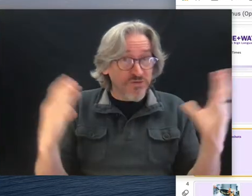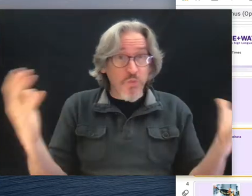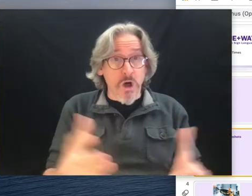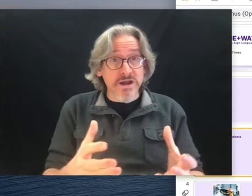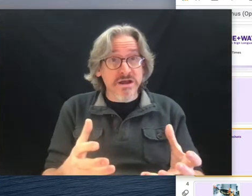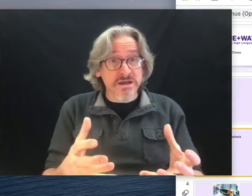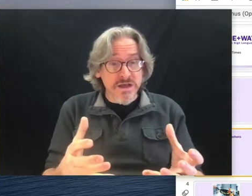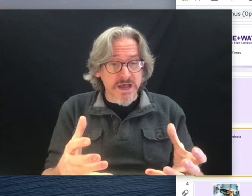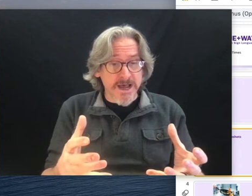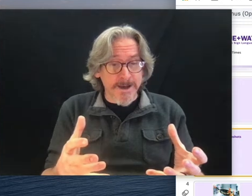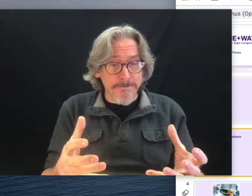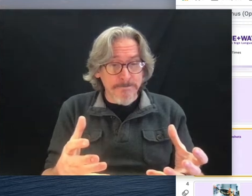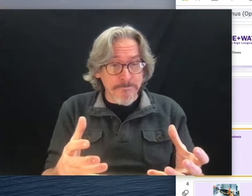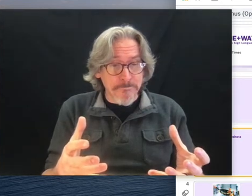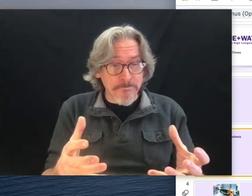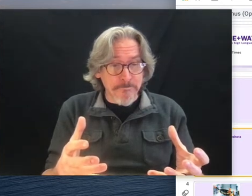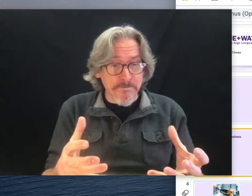There's one